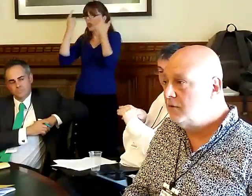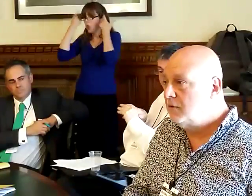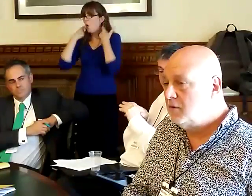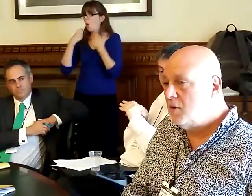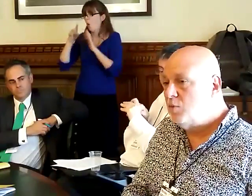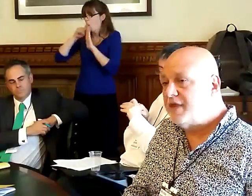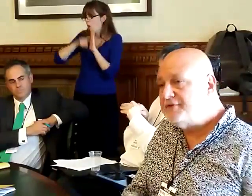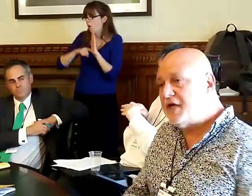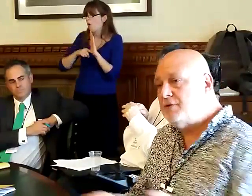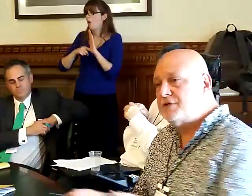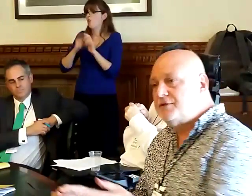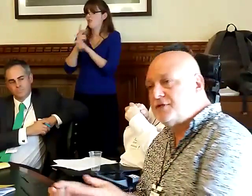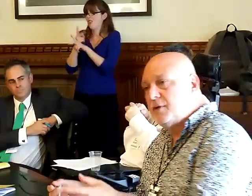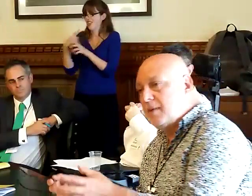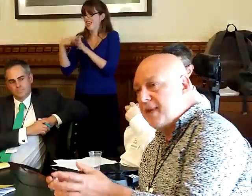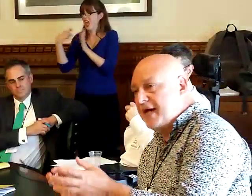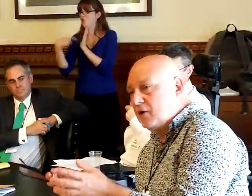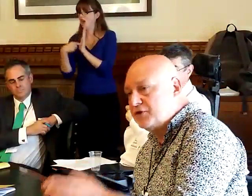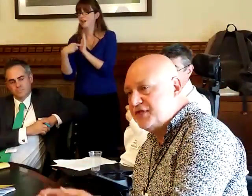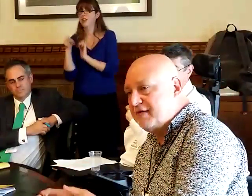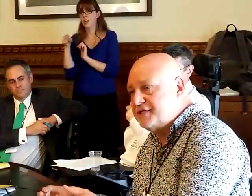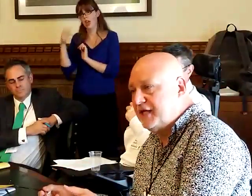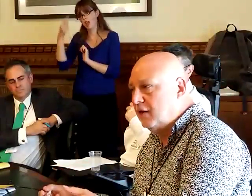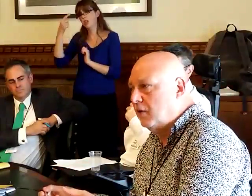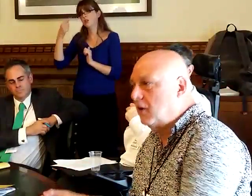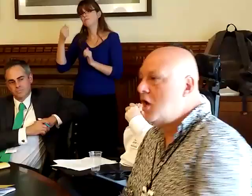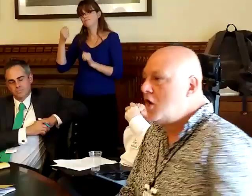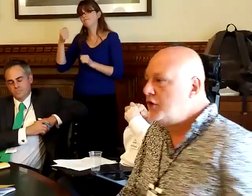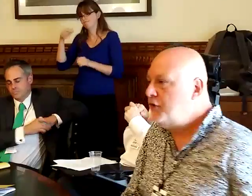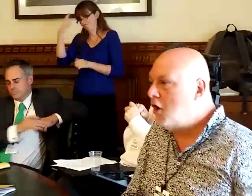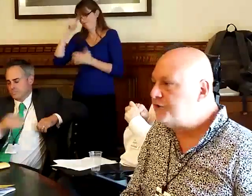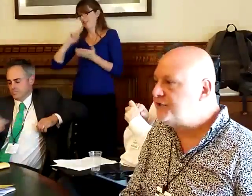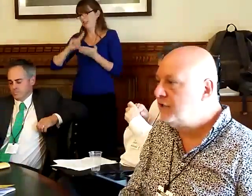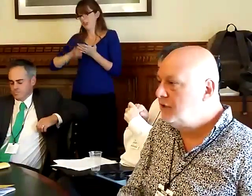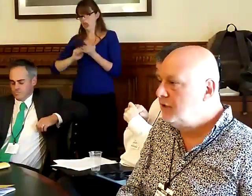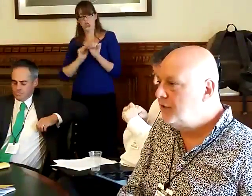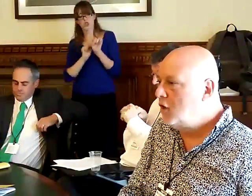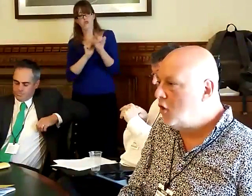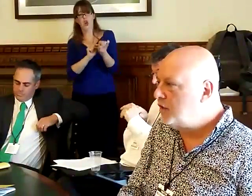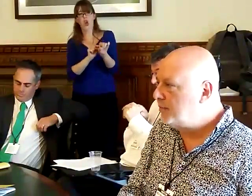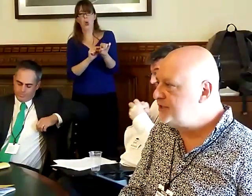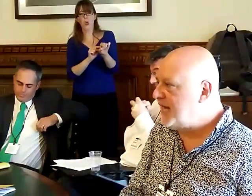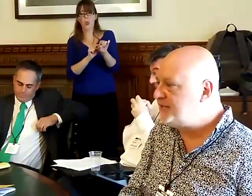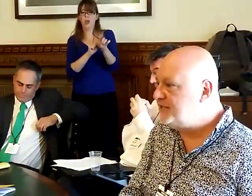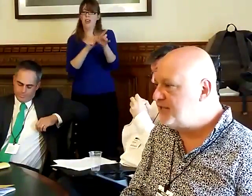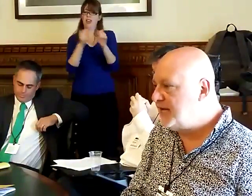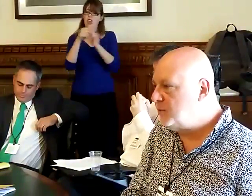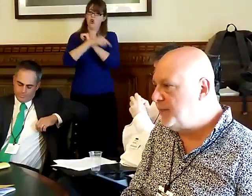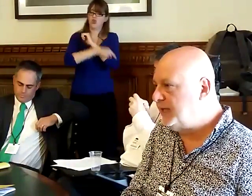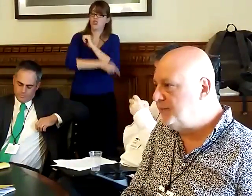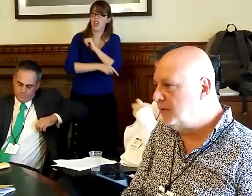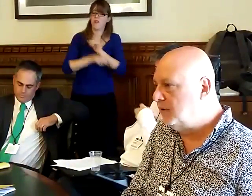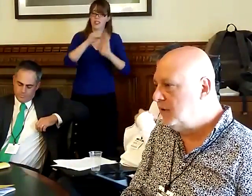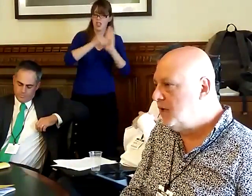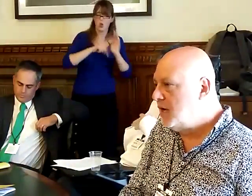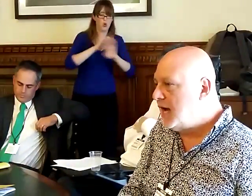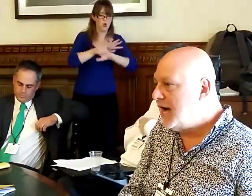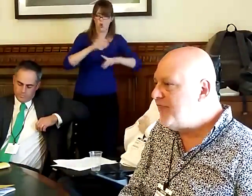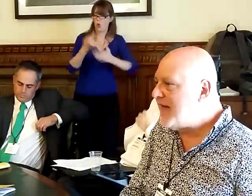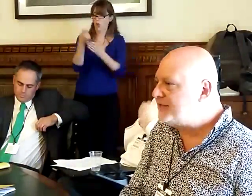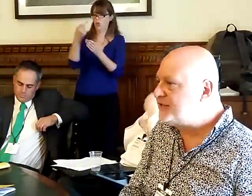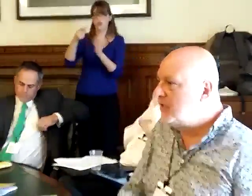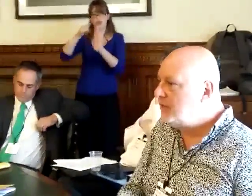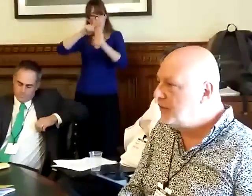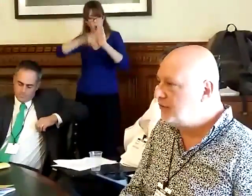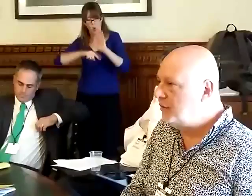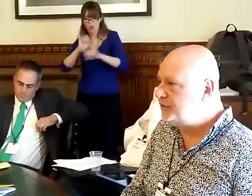law? Well, they've chosen to obey austerity law, not the law that protects disabled people.